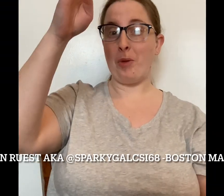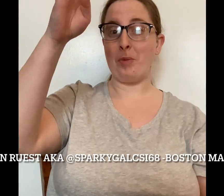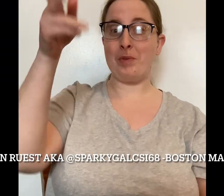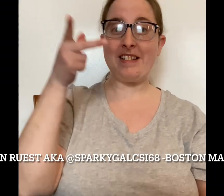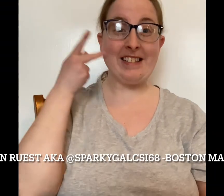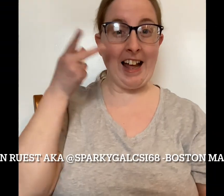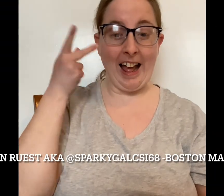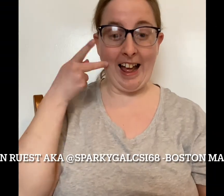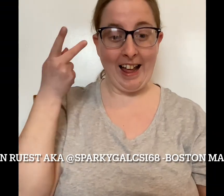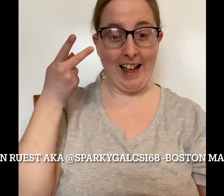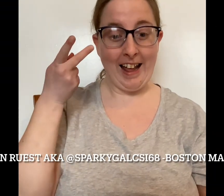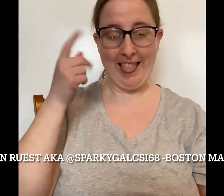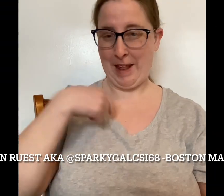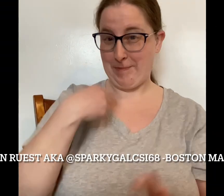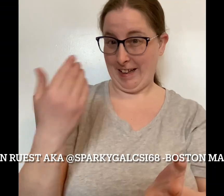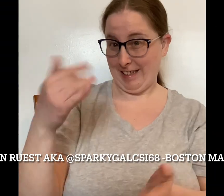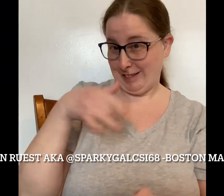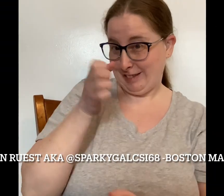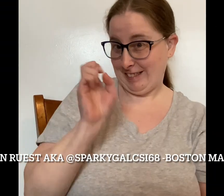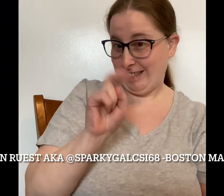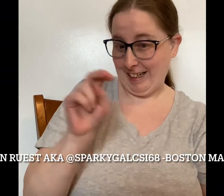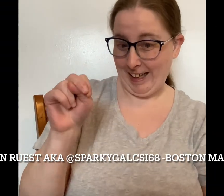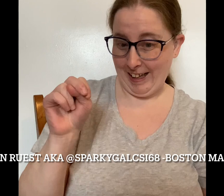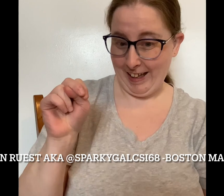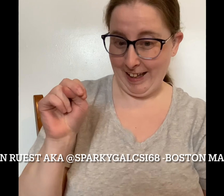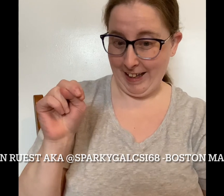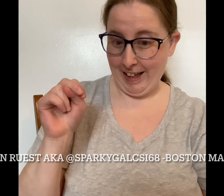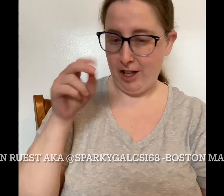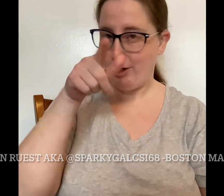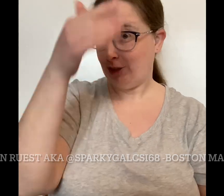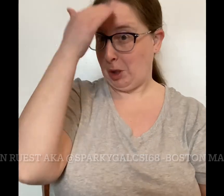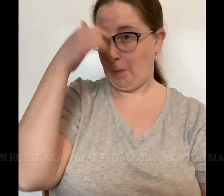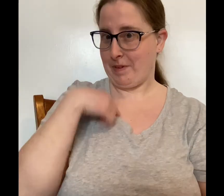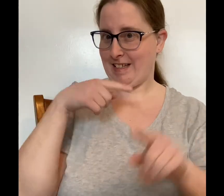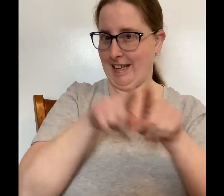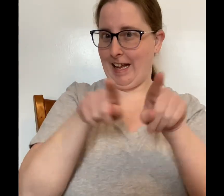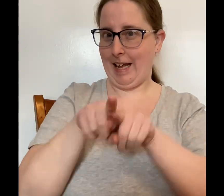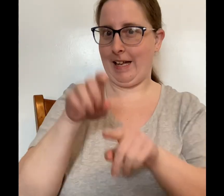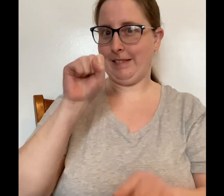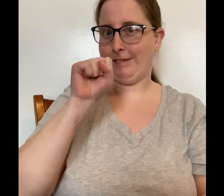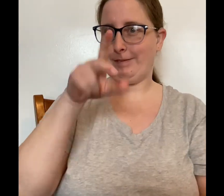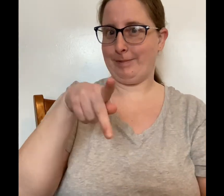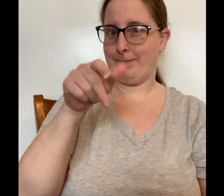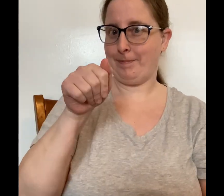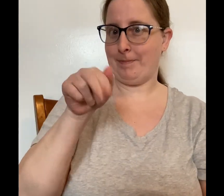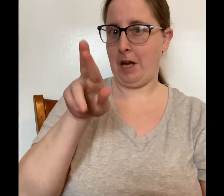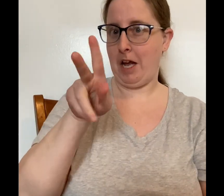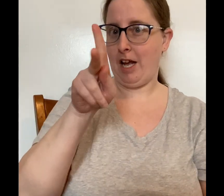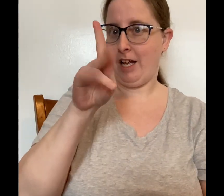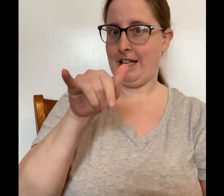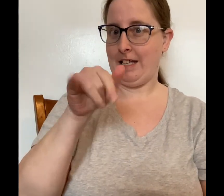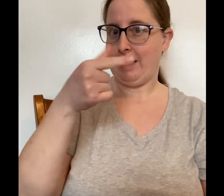Hello, Kate. It's me, Jenn Ruest. You know me by Sparky Gal,